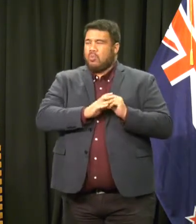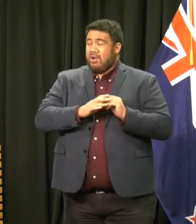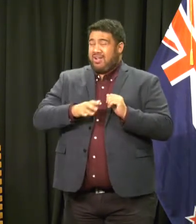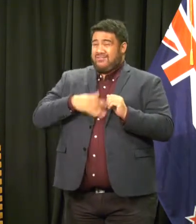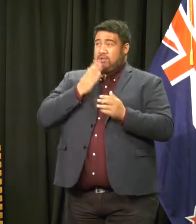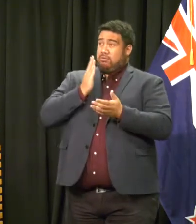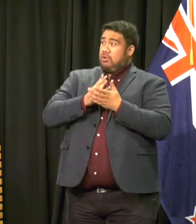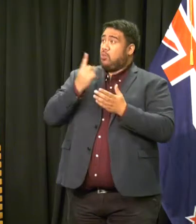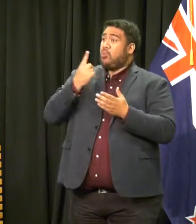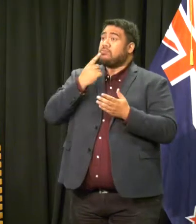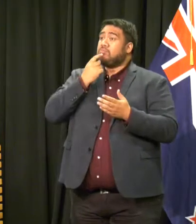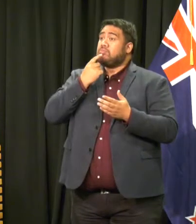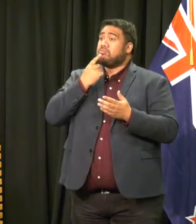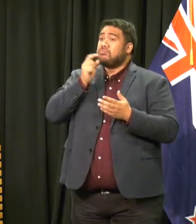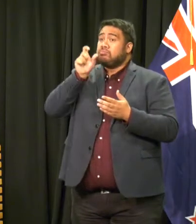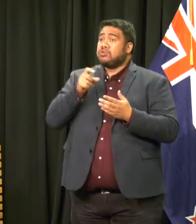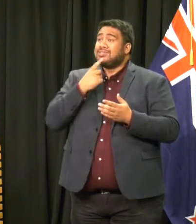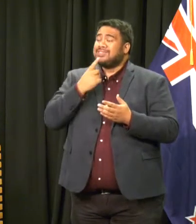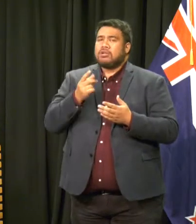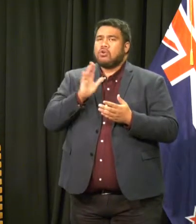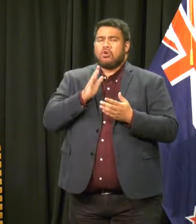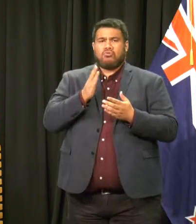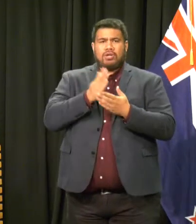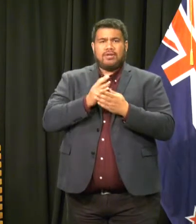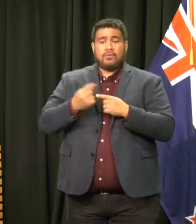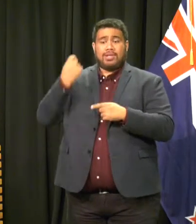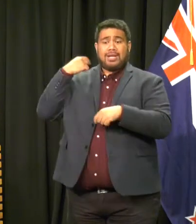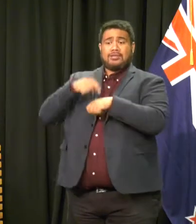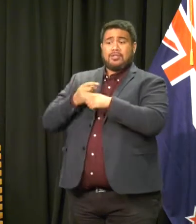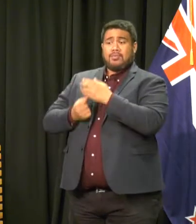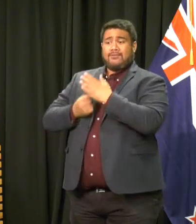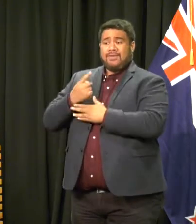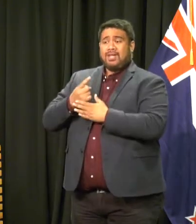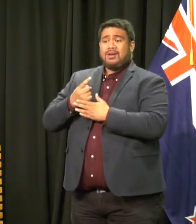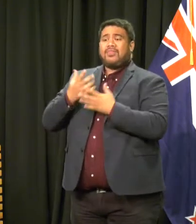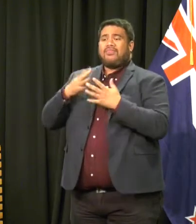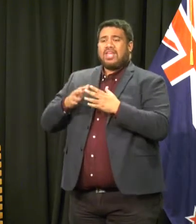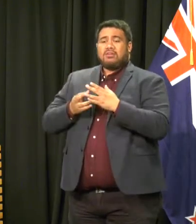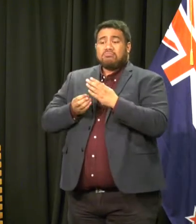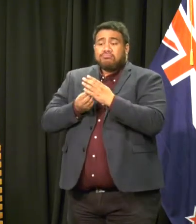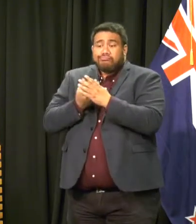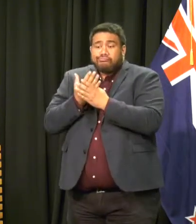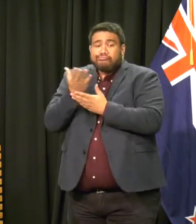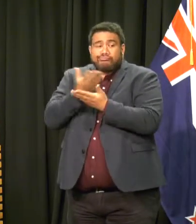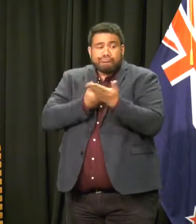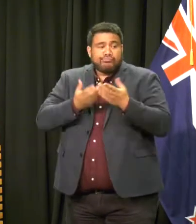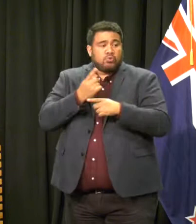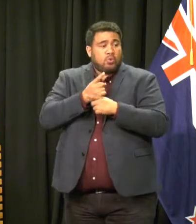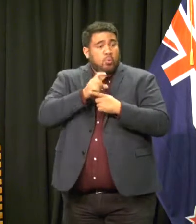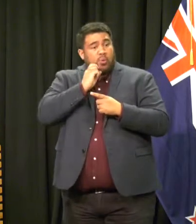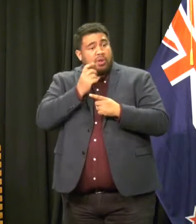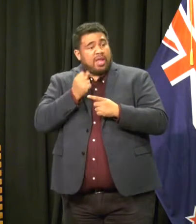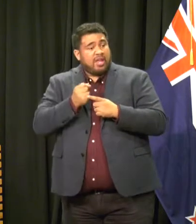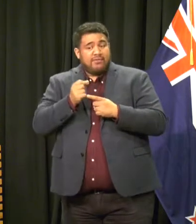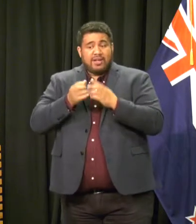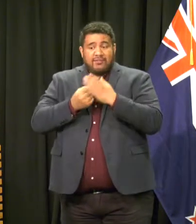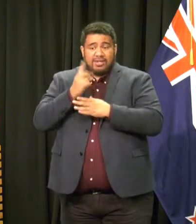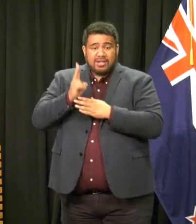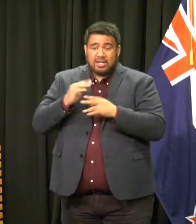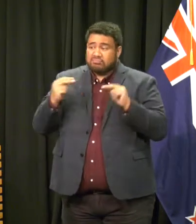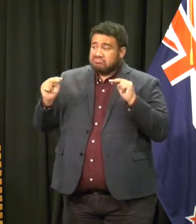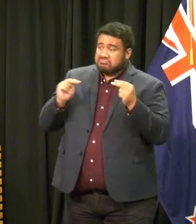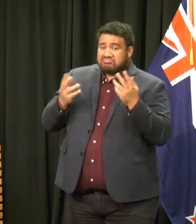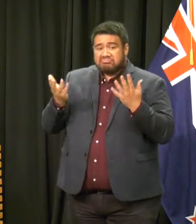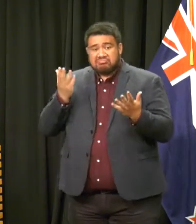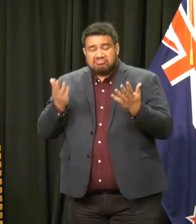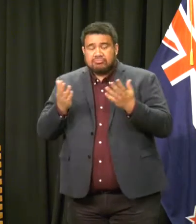emerged after the last event, the discussion over whether or not another event would occur, and